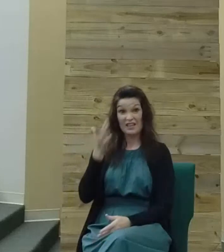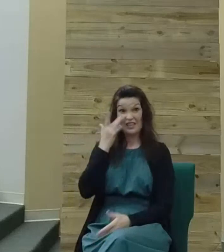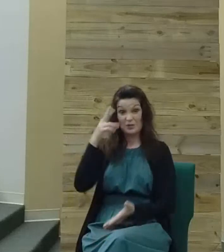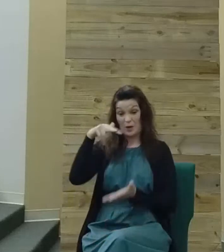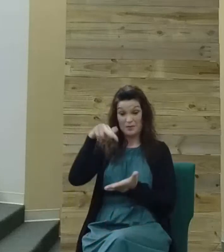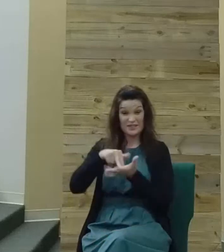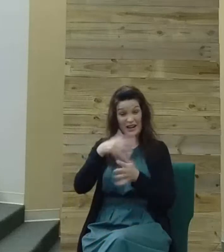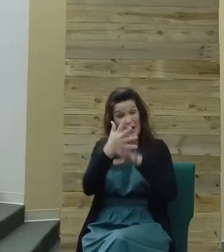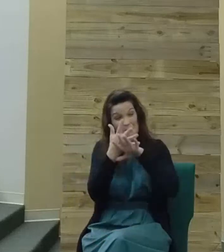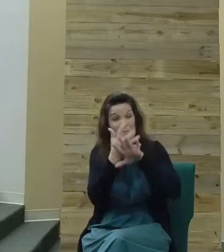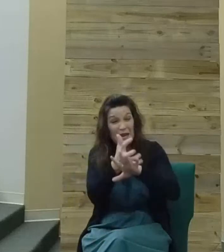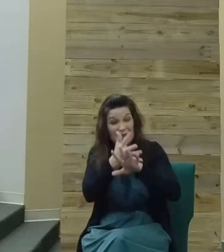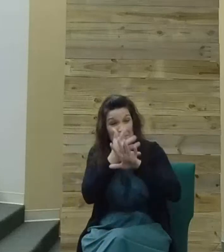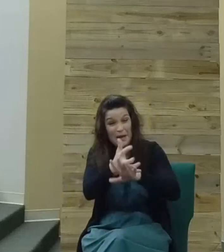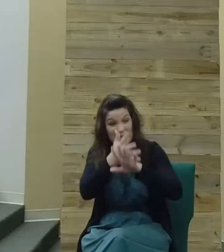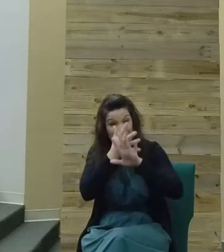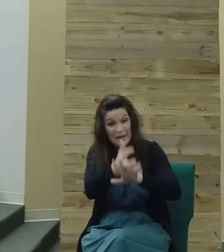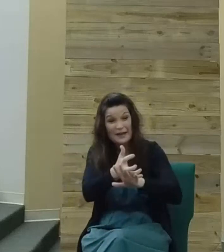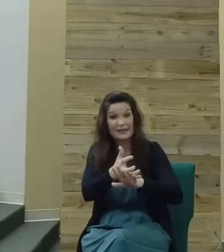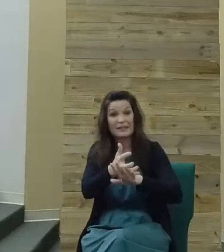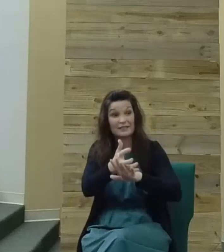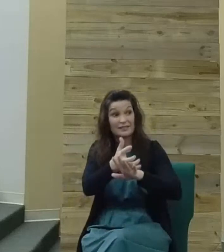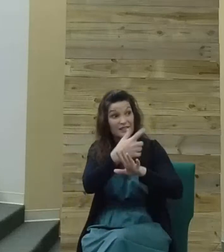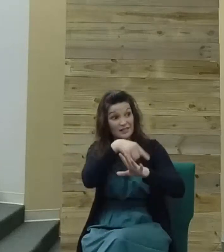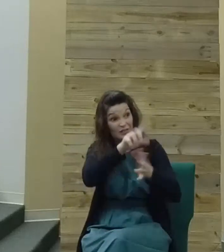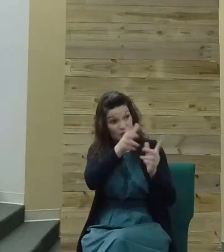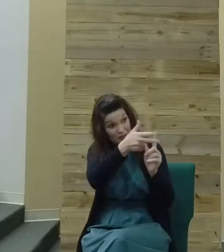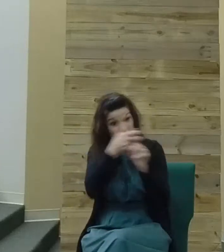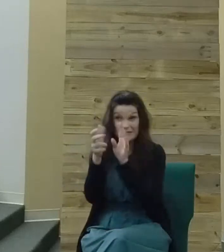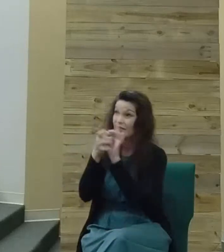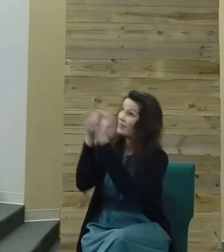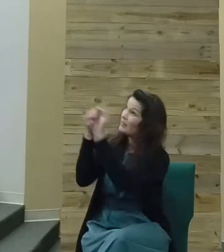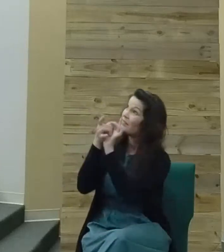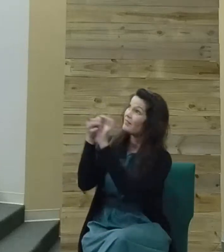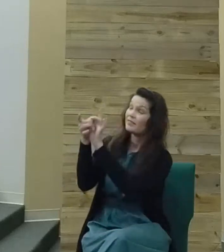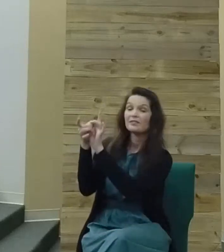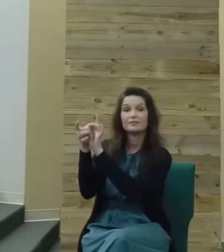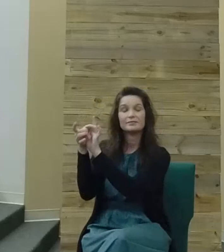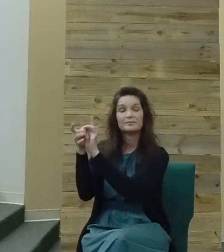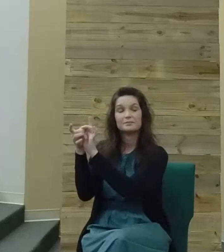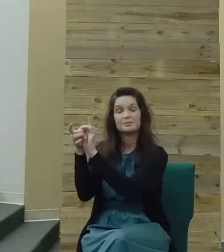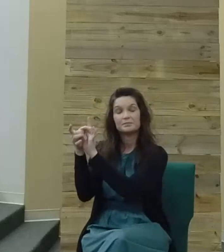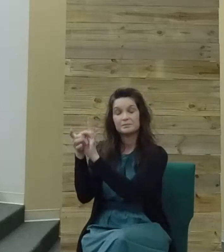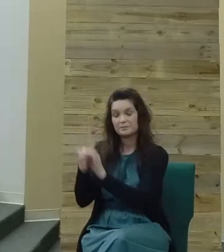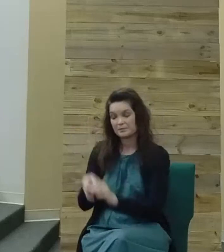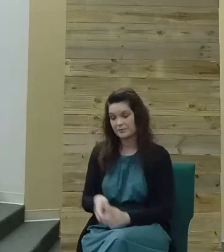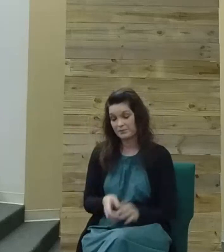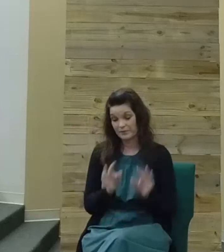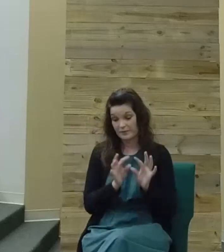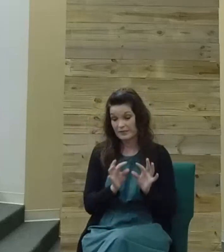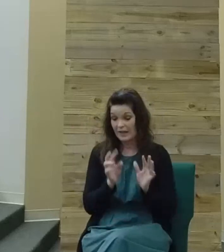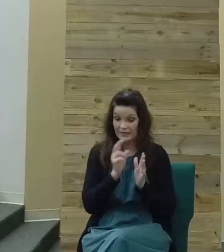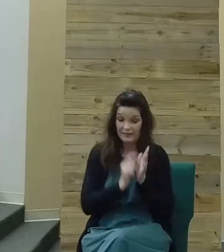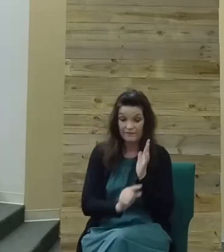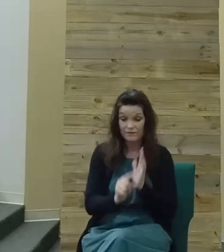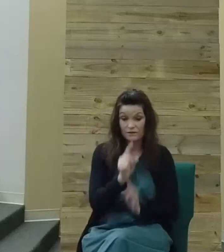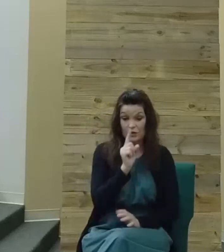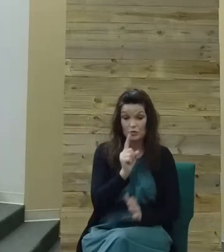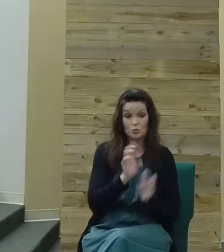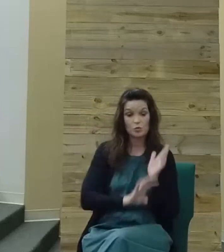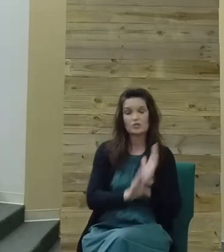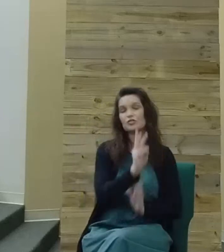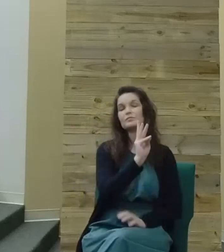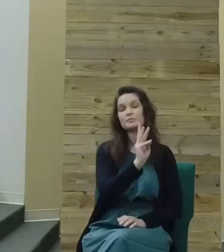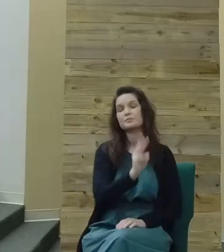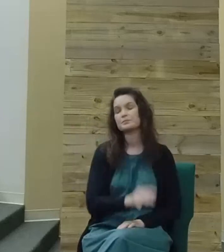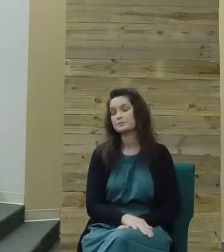That's what I'm standing up. I beg you, I plead with you, be reconciled to God. And then in verse 1 of